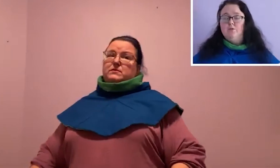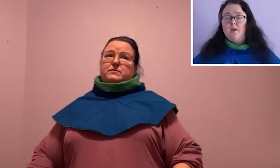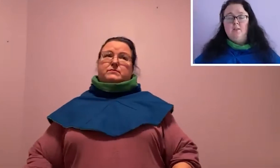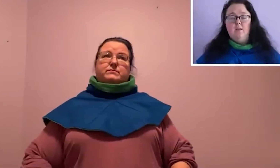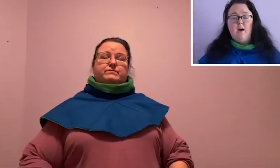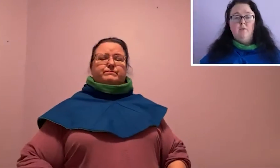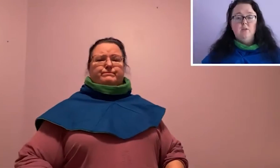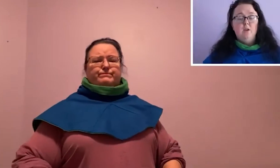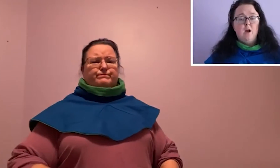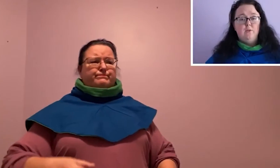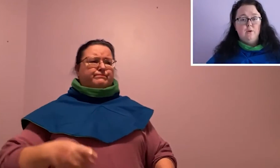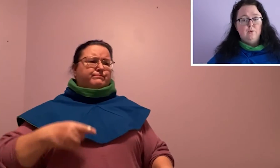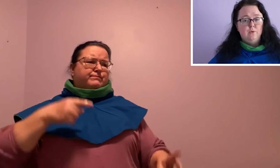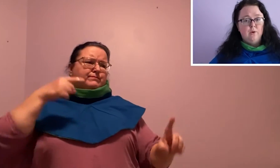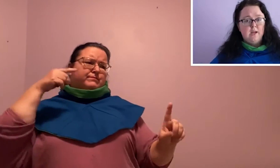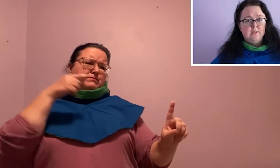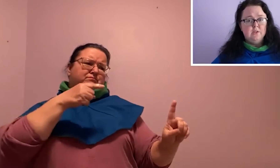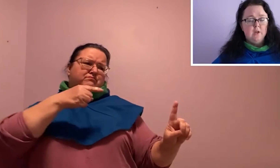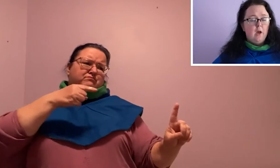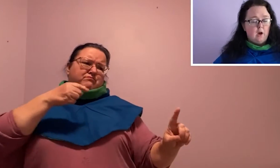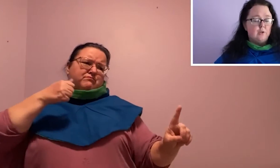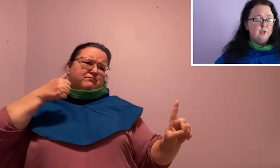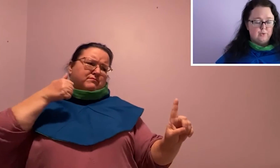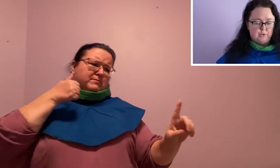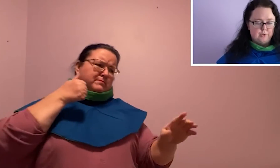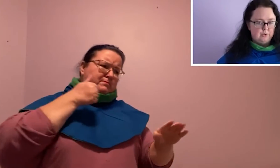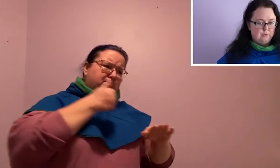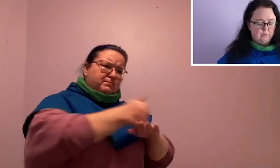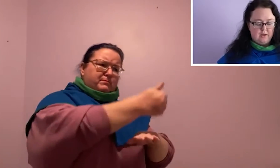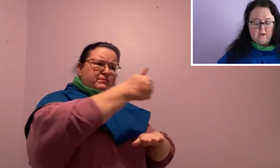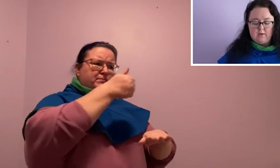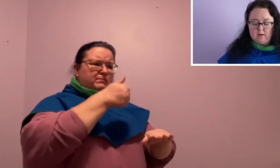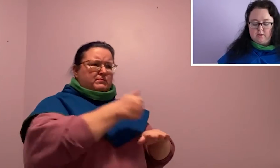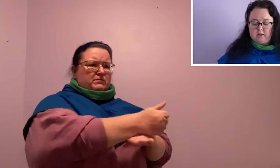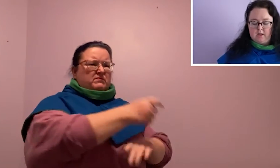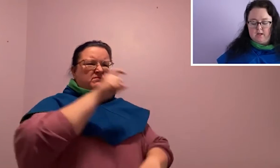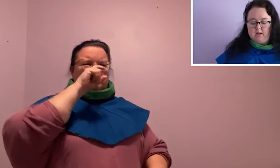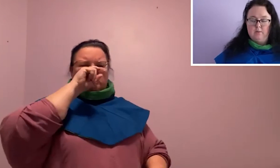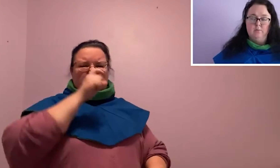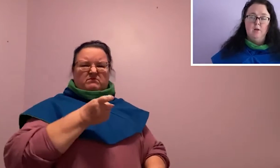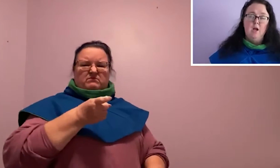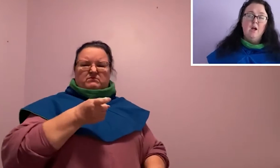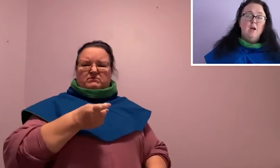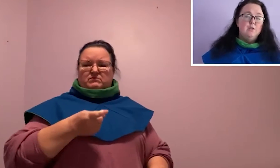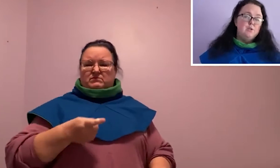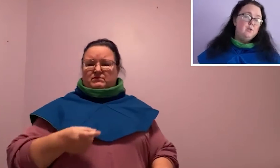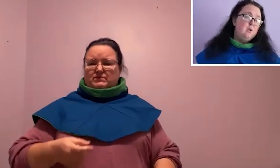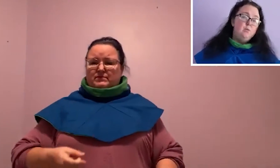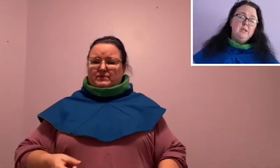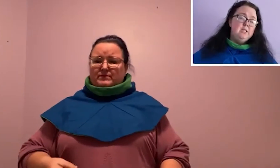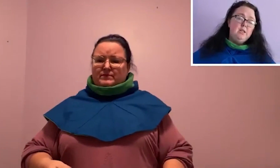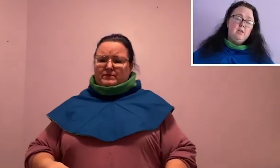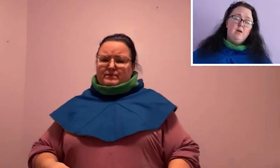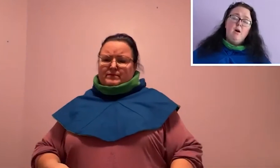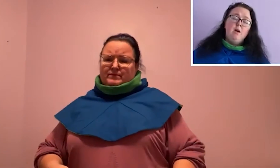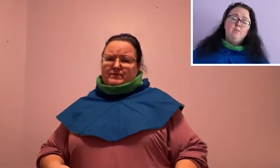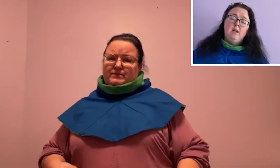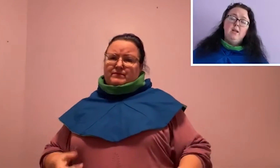children of another race are sure to bear the blame. So pity on me,